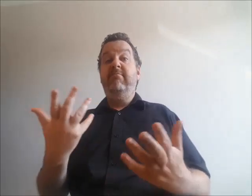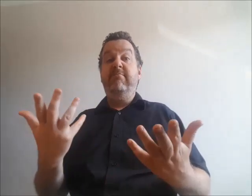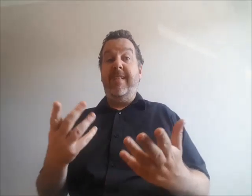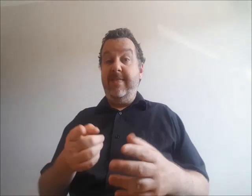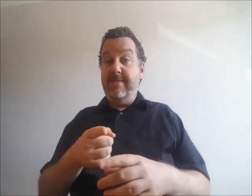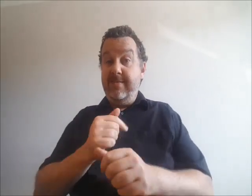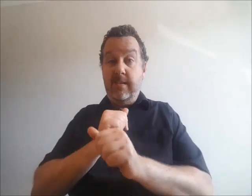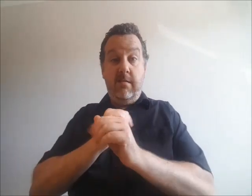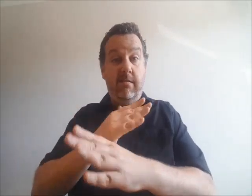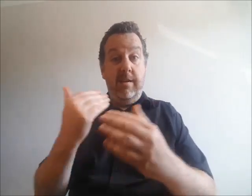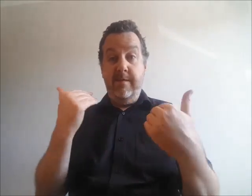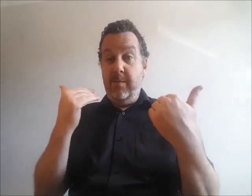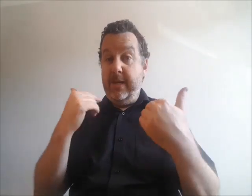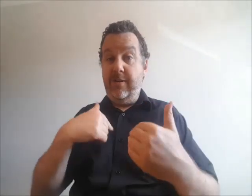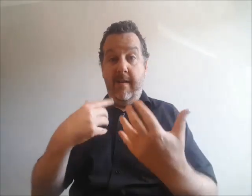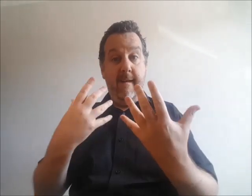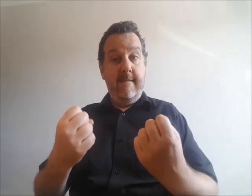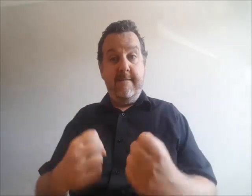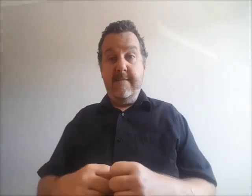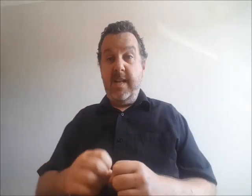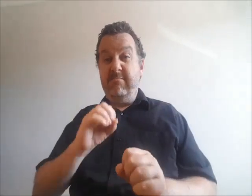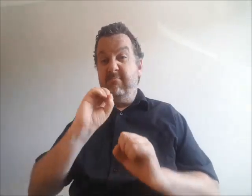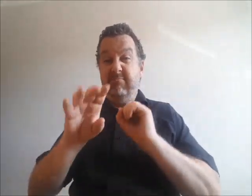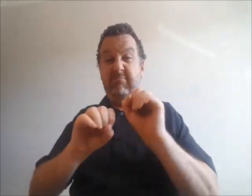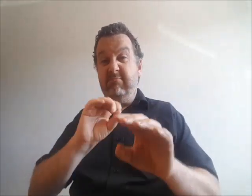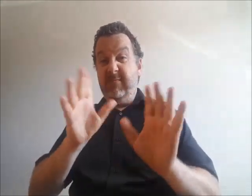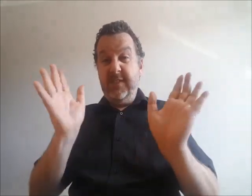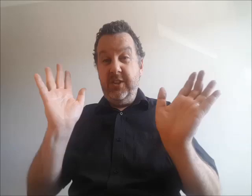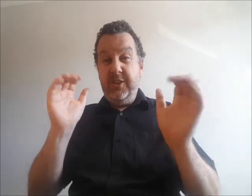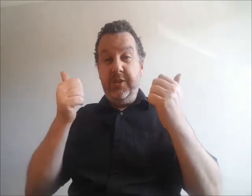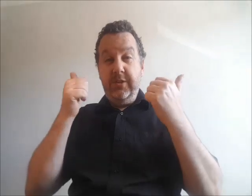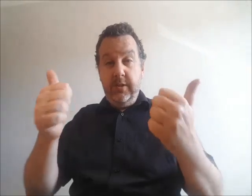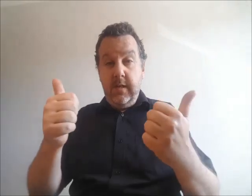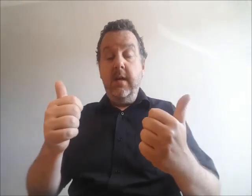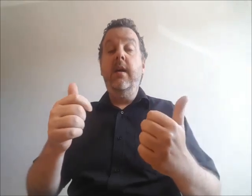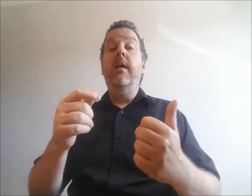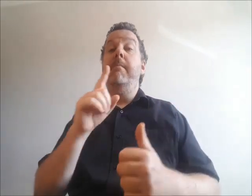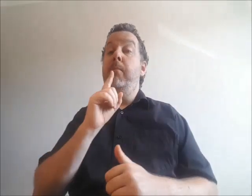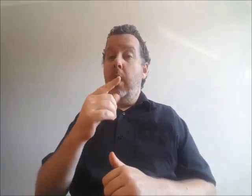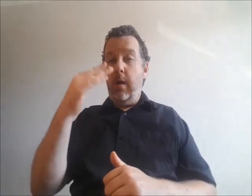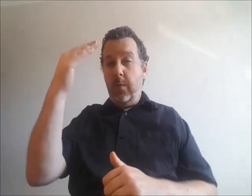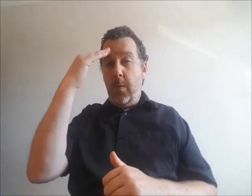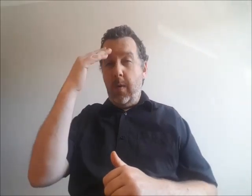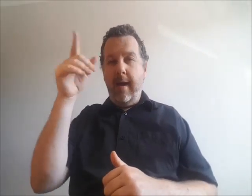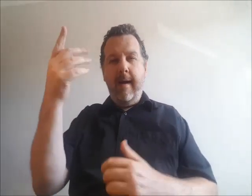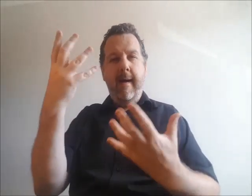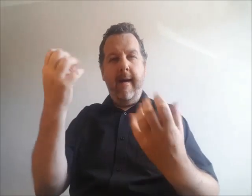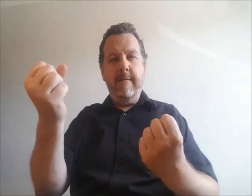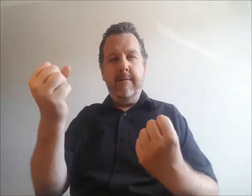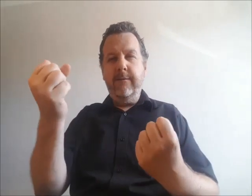So that's really all the information I have. I've given you a taste of everything I have, really. But I know that there is